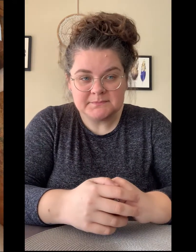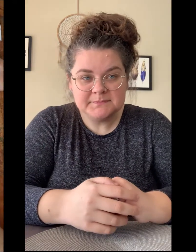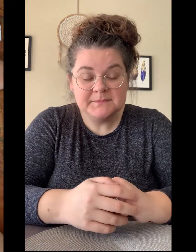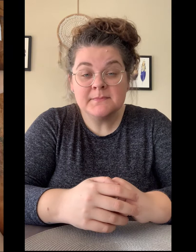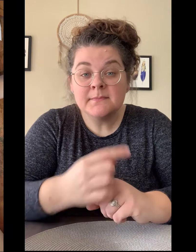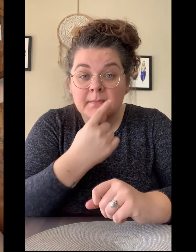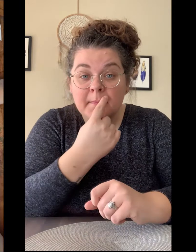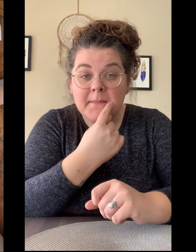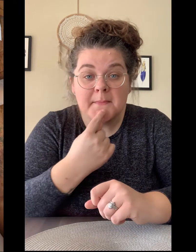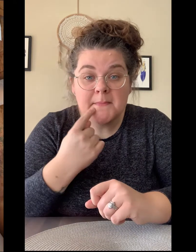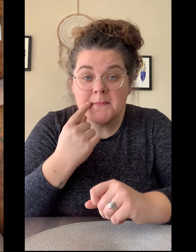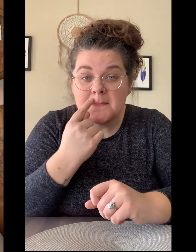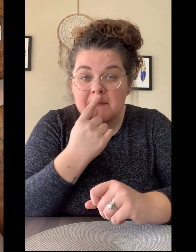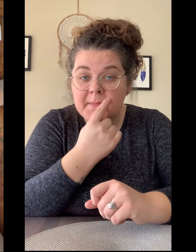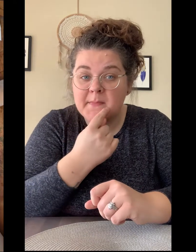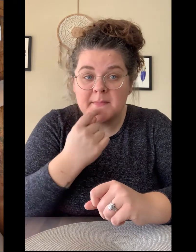His mouth,